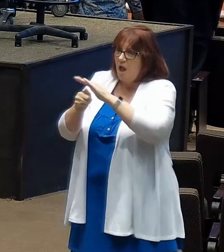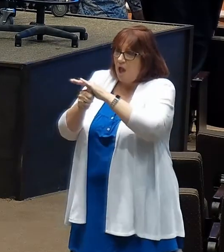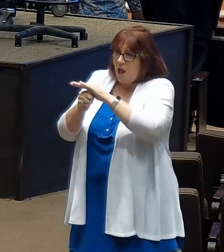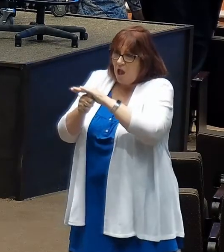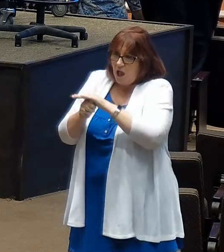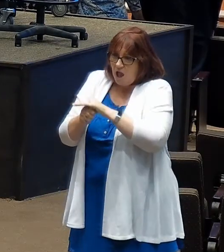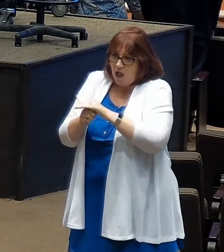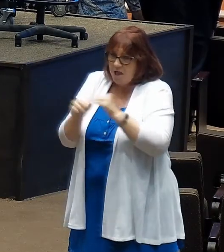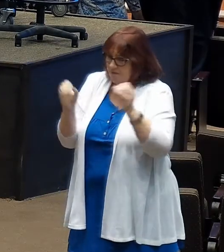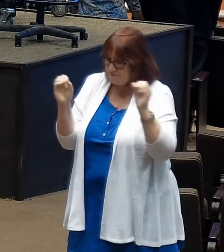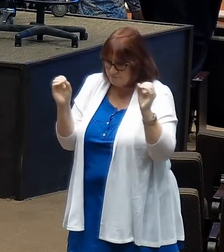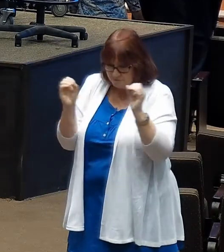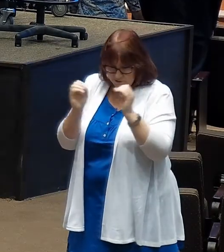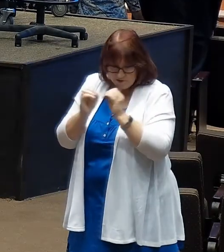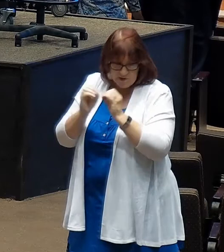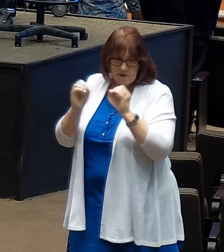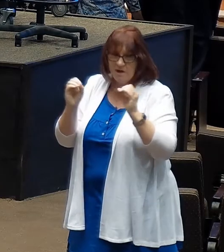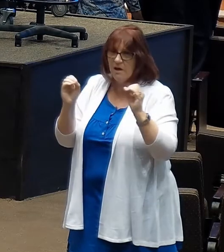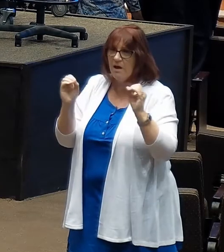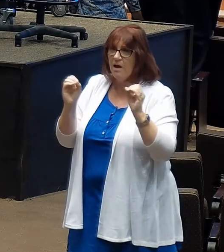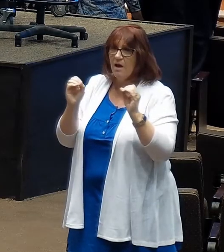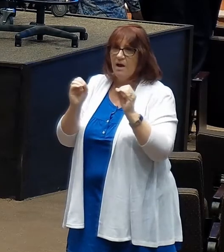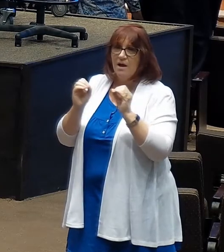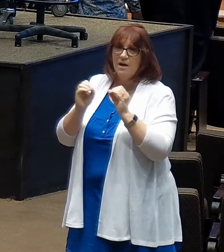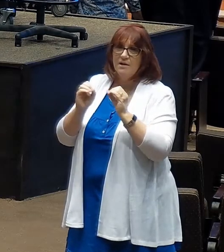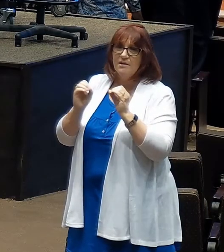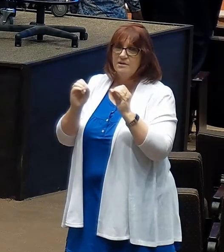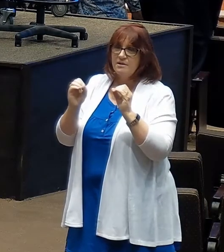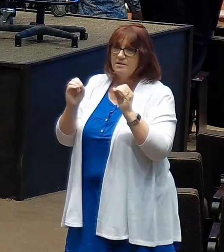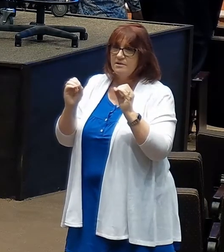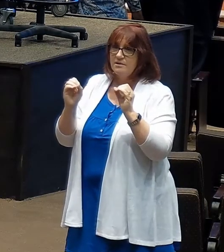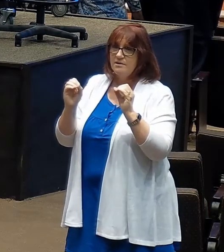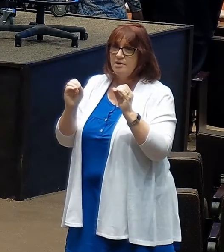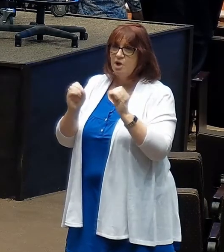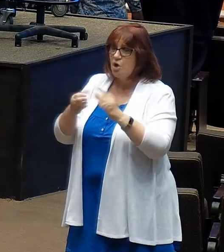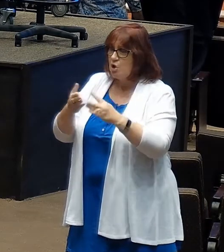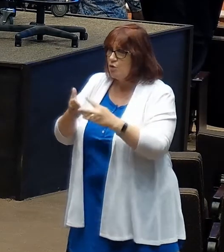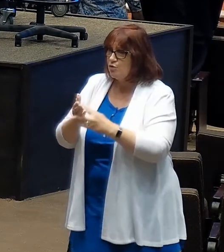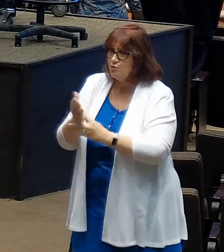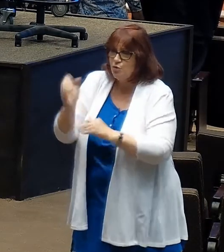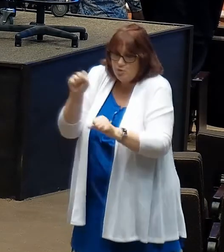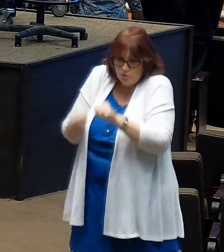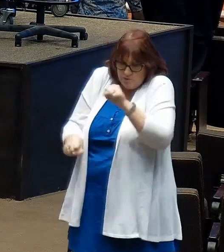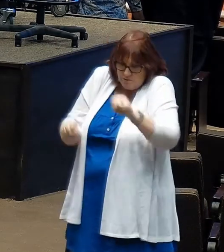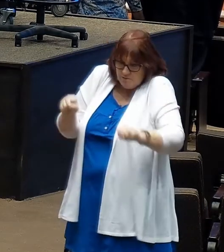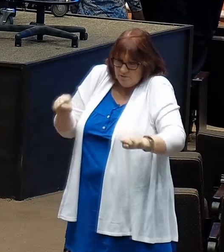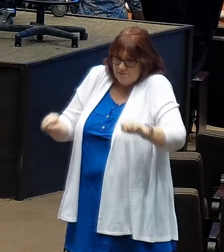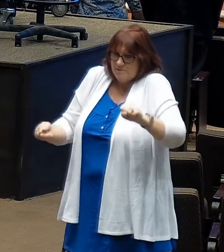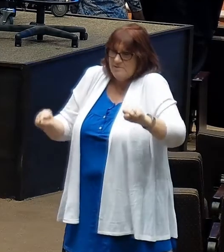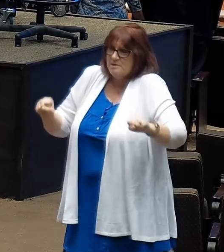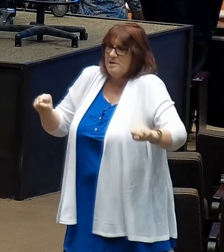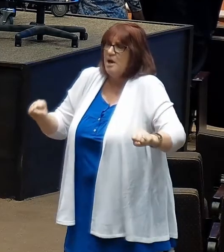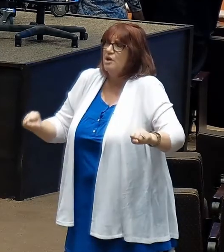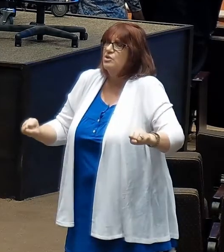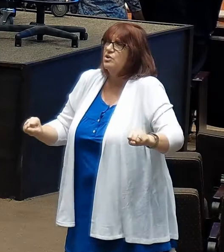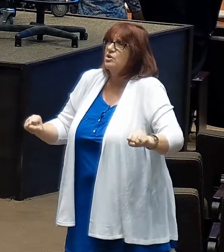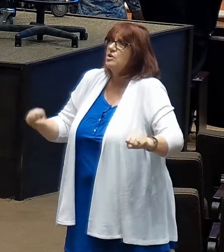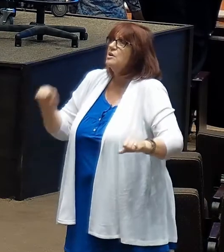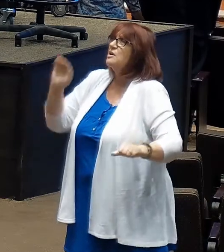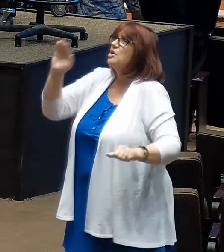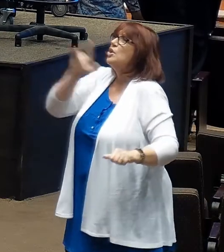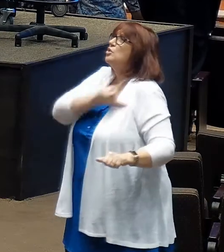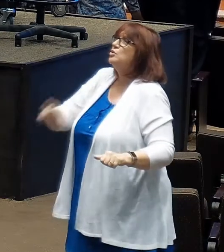the crash of the thunder, precious Lord, hear my cry. Keep